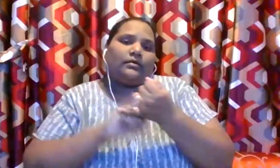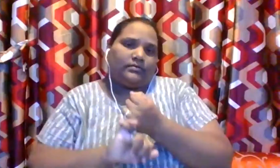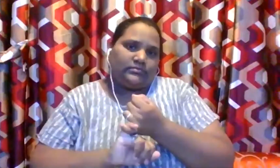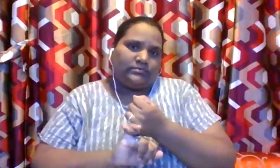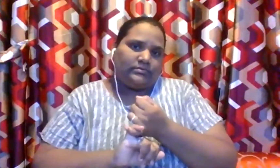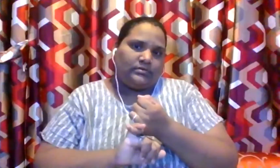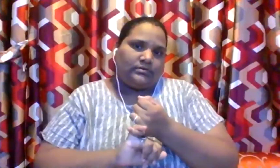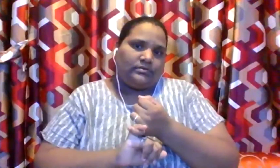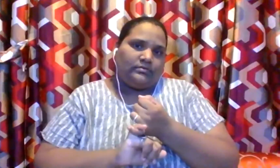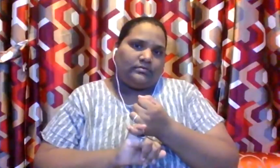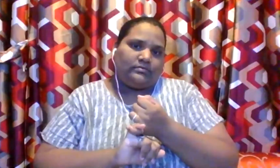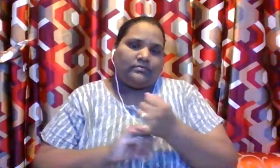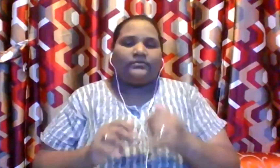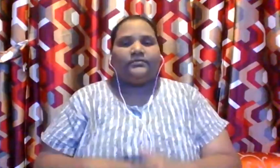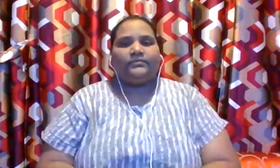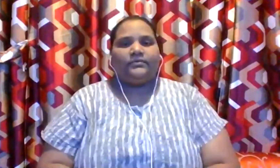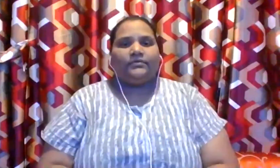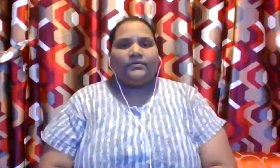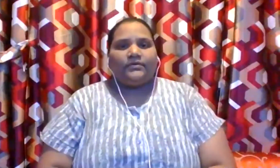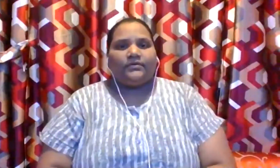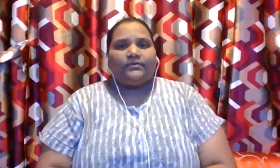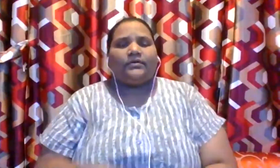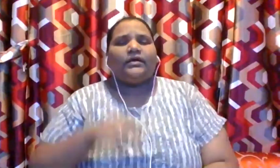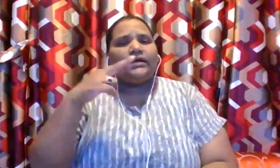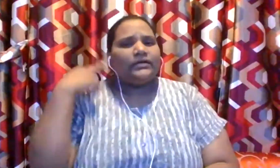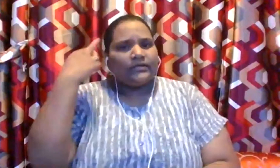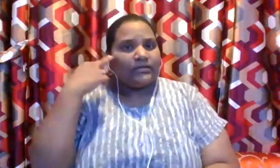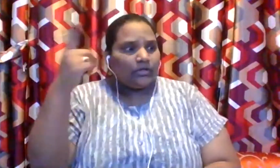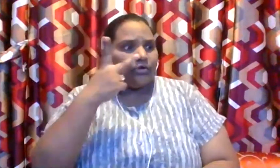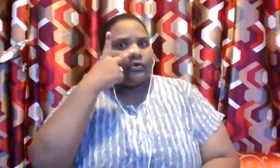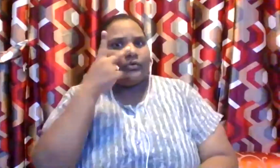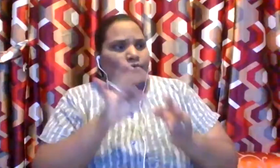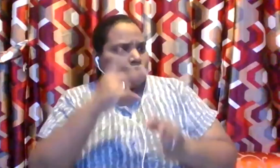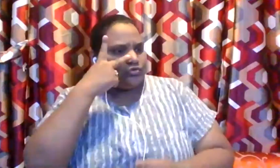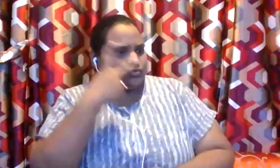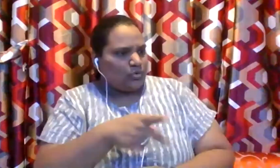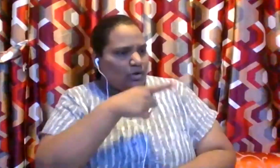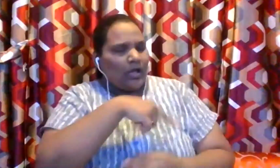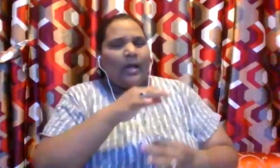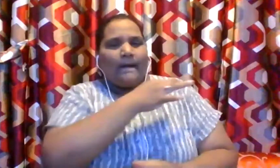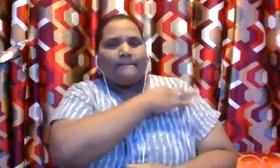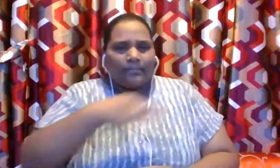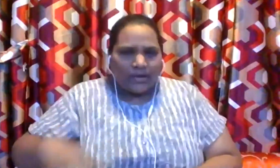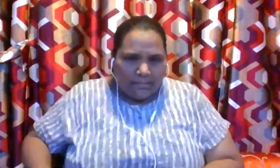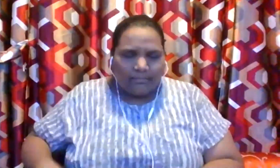authority because he saw that people, the Brahmins or many other caste people, were twisting the Vedic